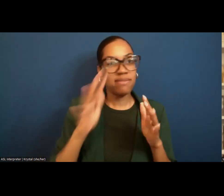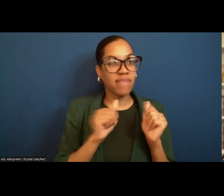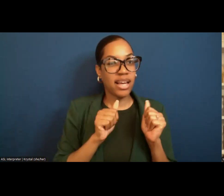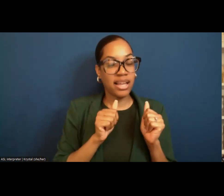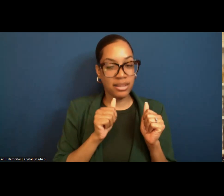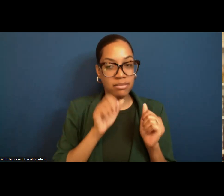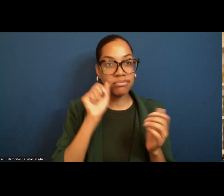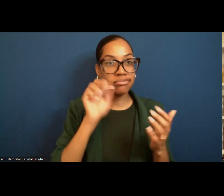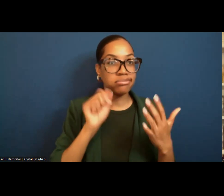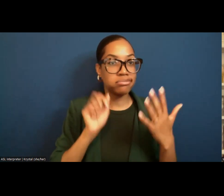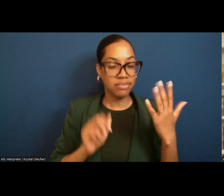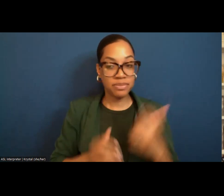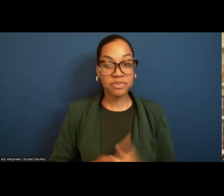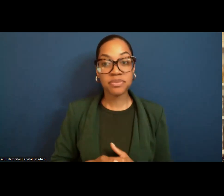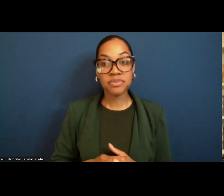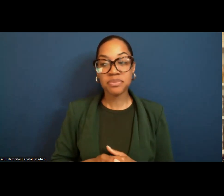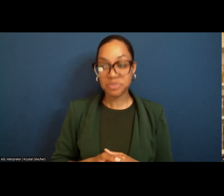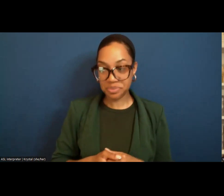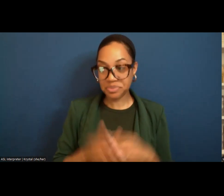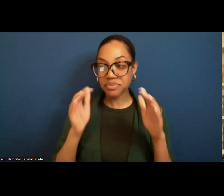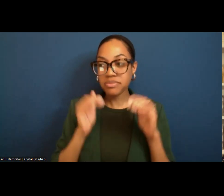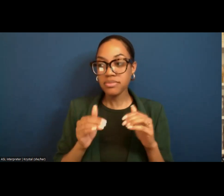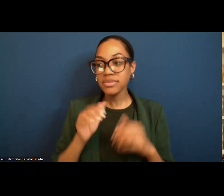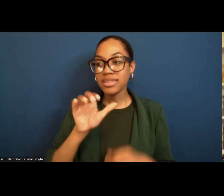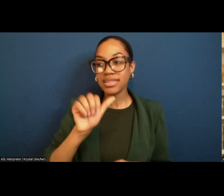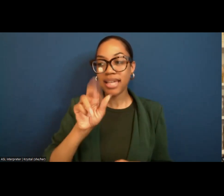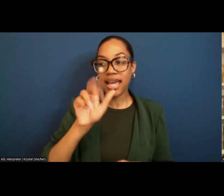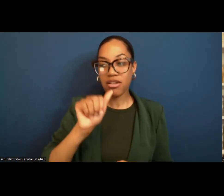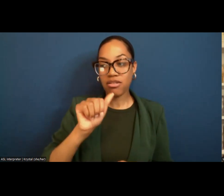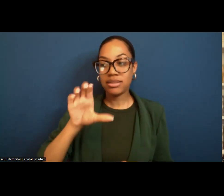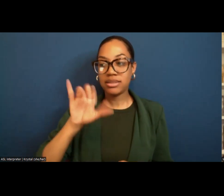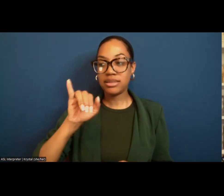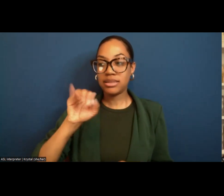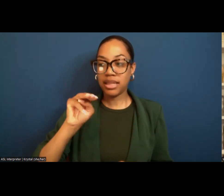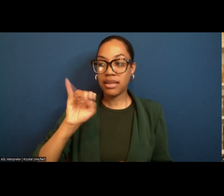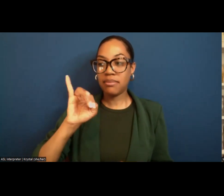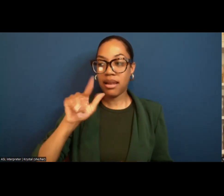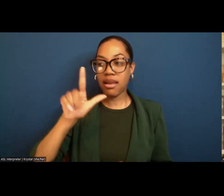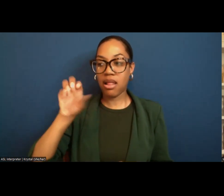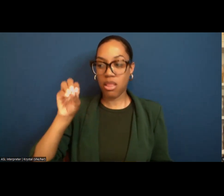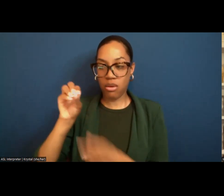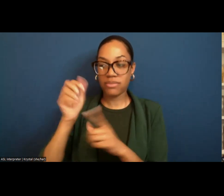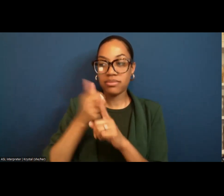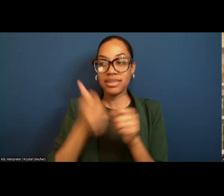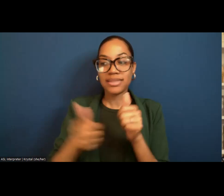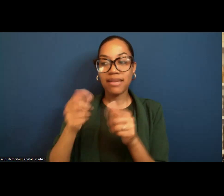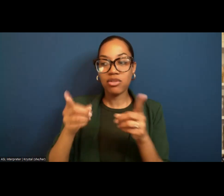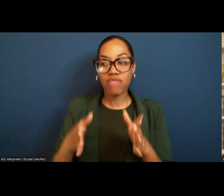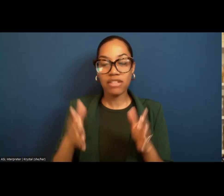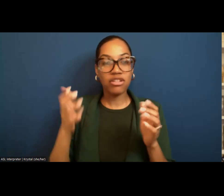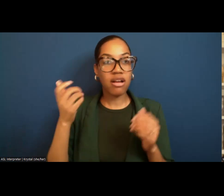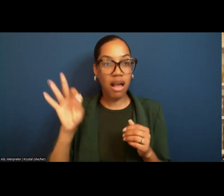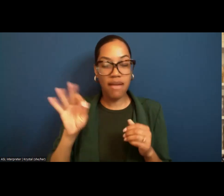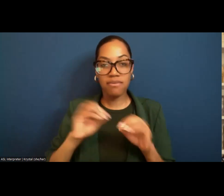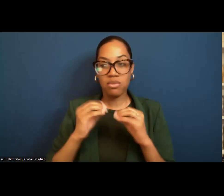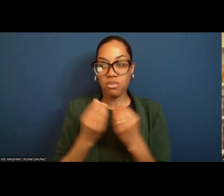I'm starting with Kara. Kara Simonillo is the executive director of Trying Together, a Pittsburgh-based